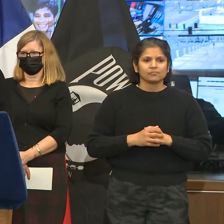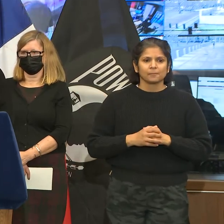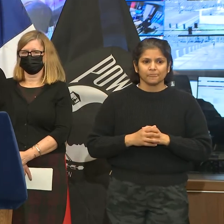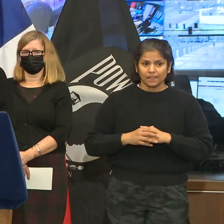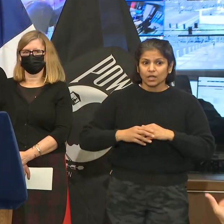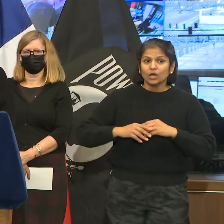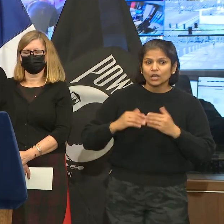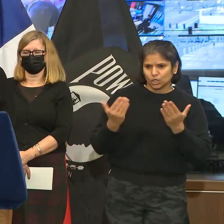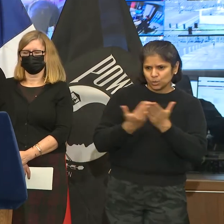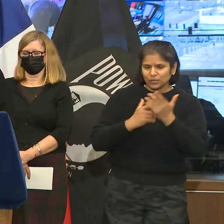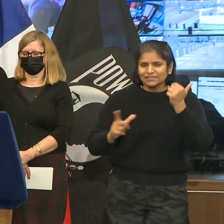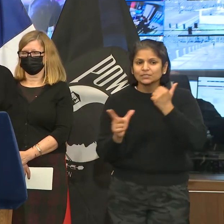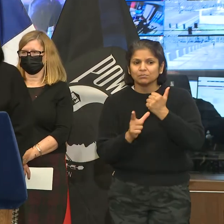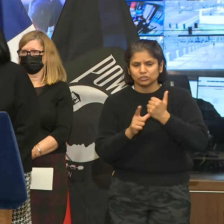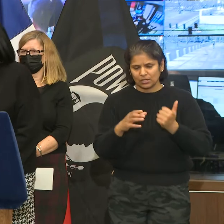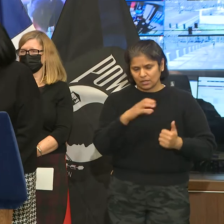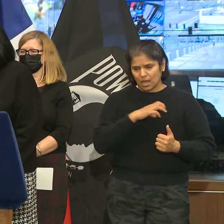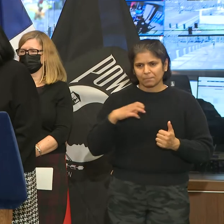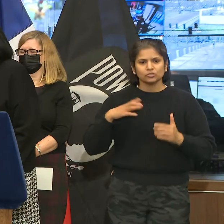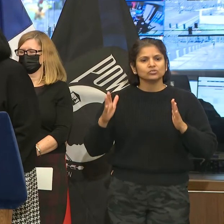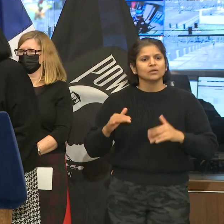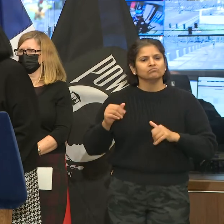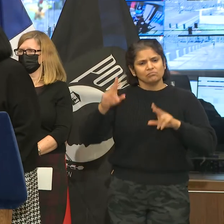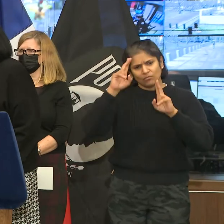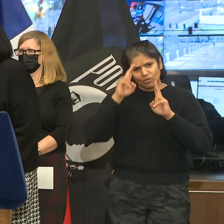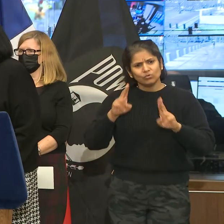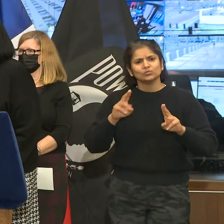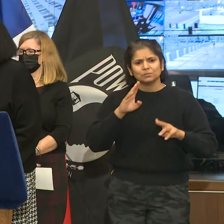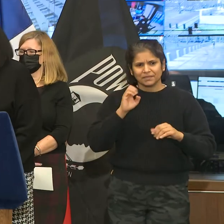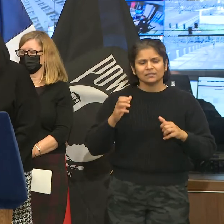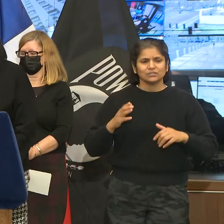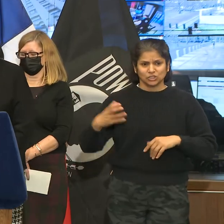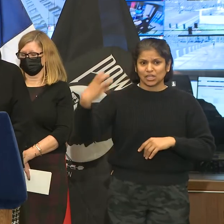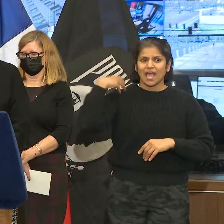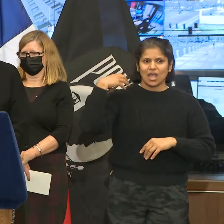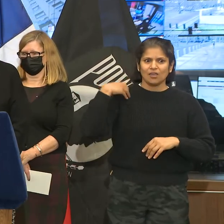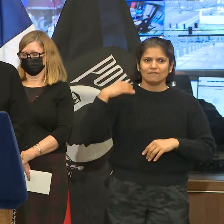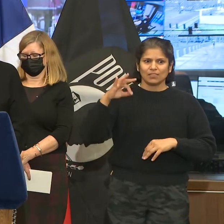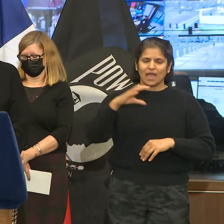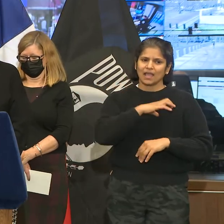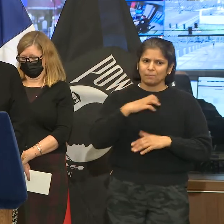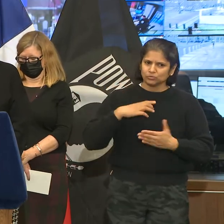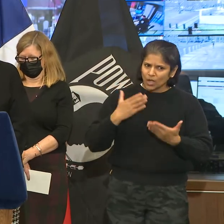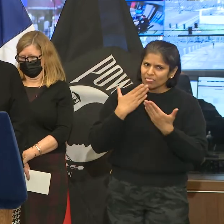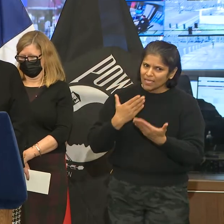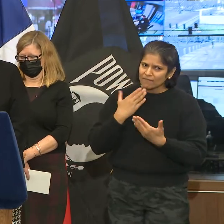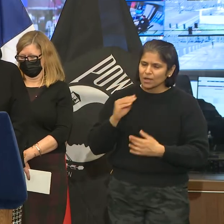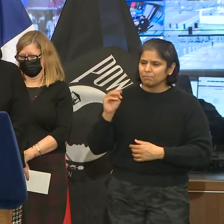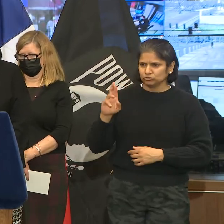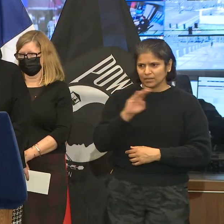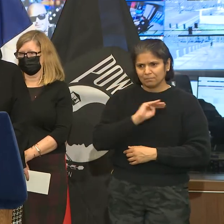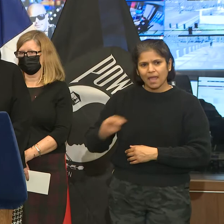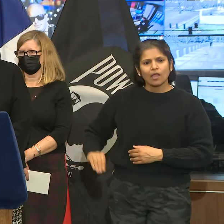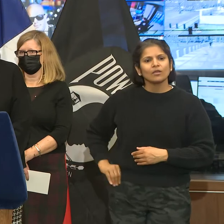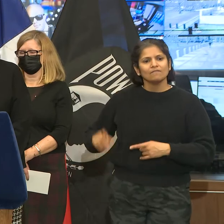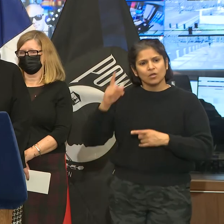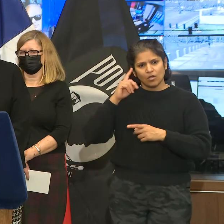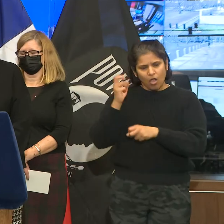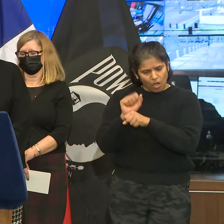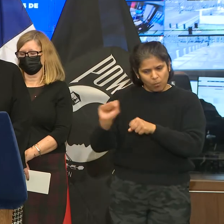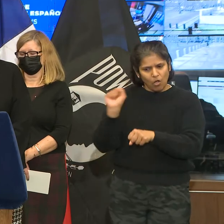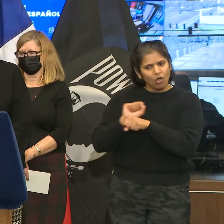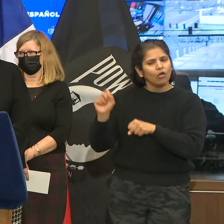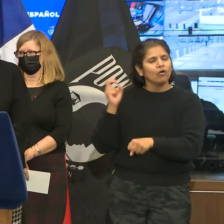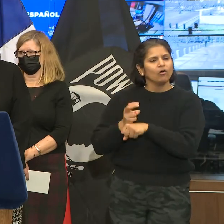I'm honored to be the chair of the committee. And thank you, Mayor, for the hard work that you're doing to make sure